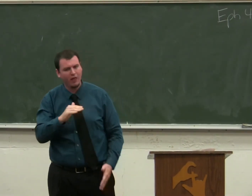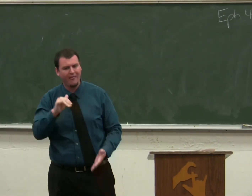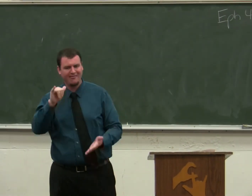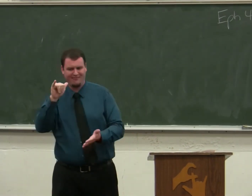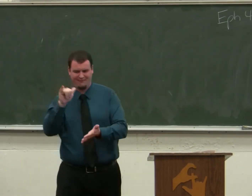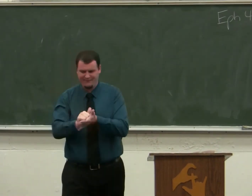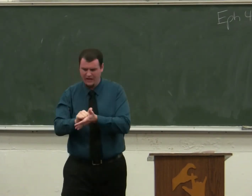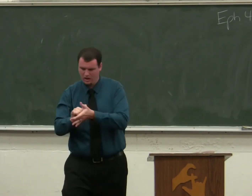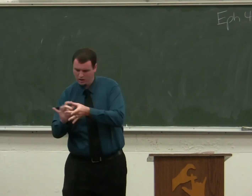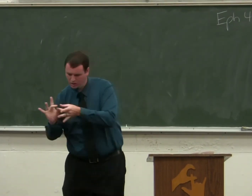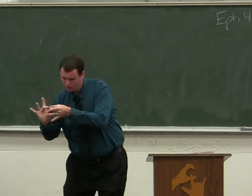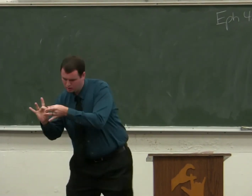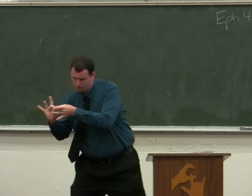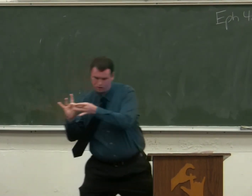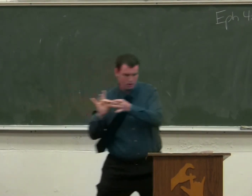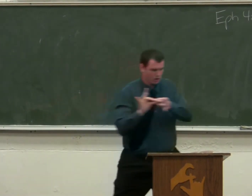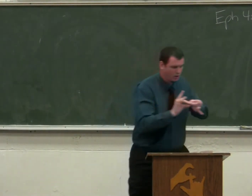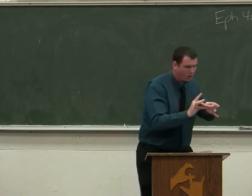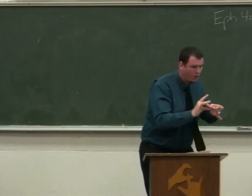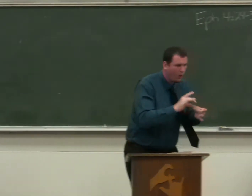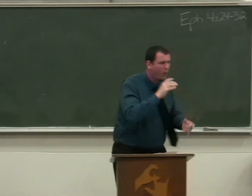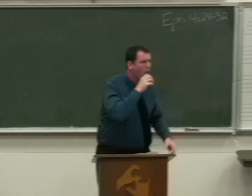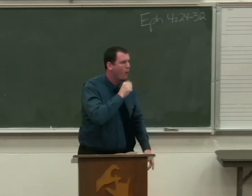It says, wherefore, putting away lying.